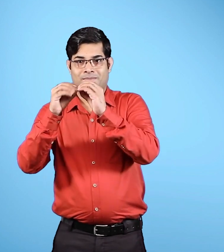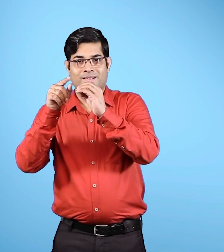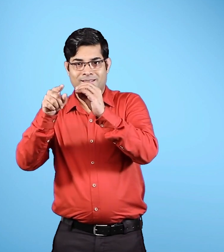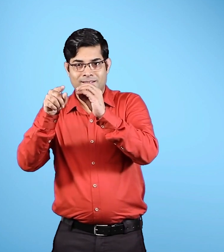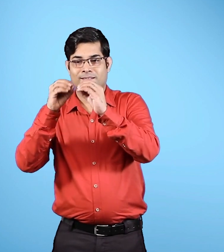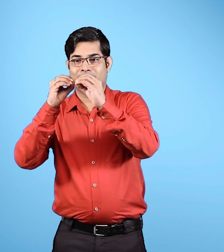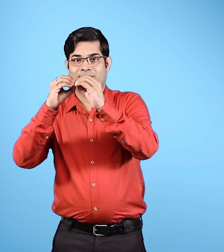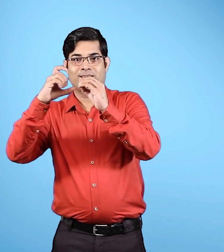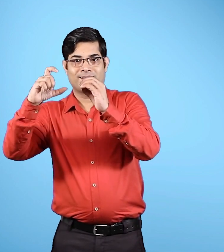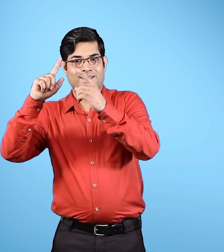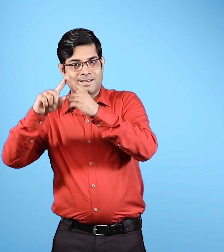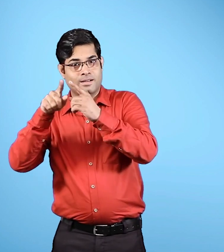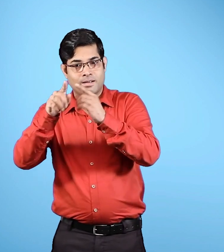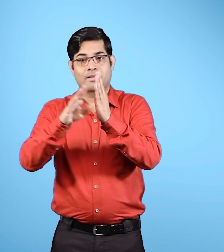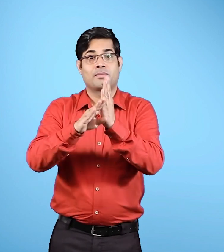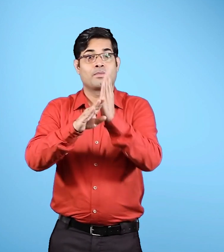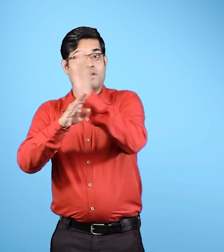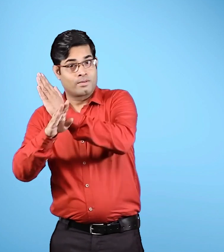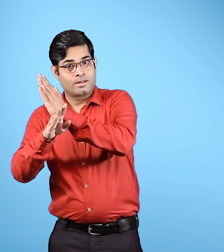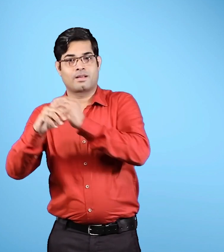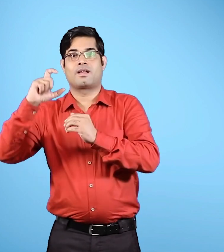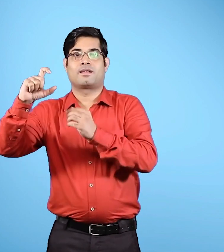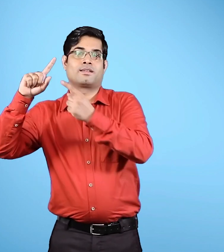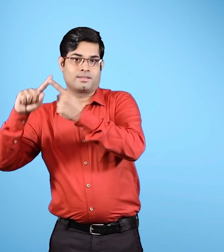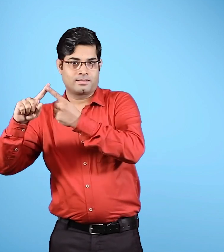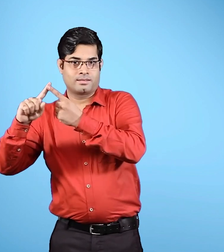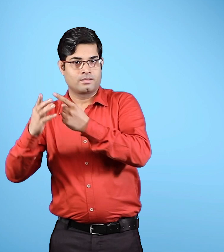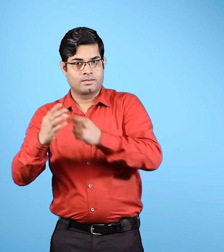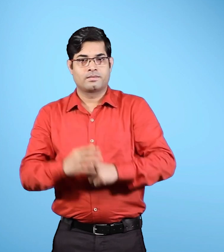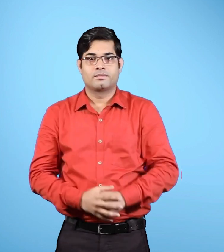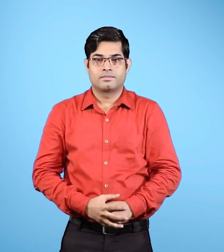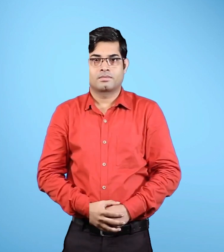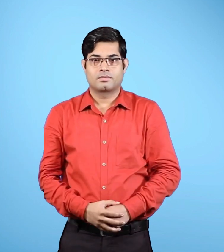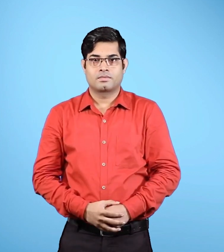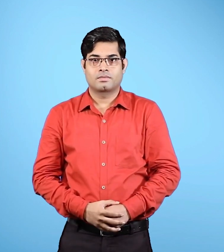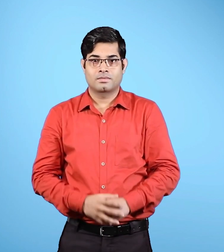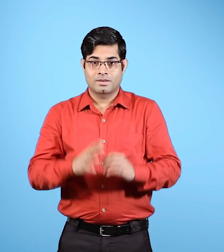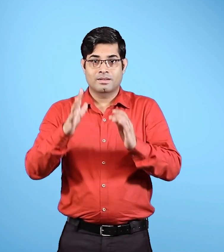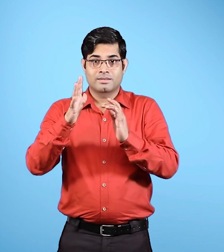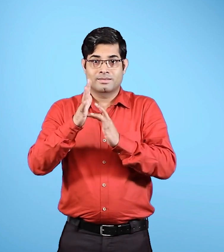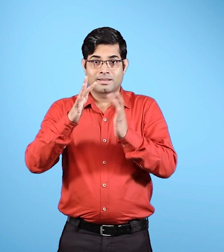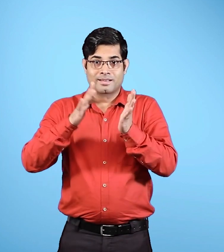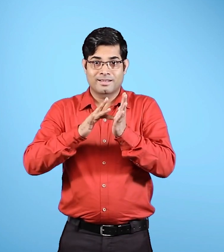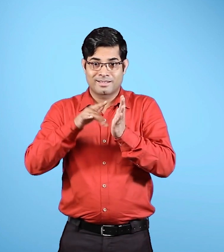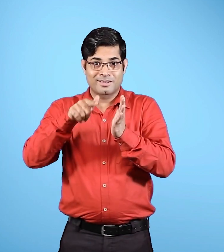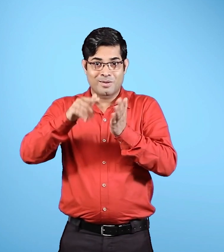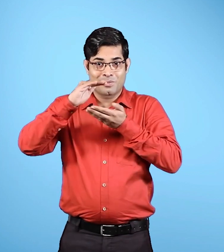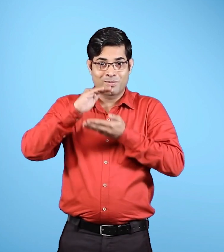and BCE for Before Common Era. We use these terms